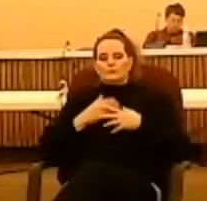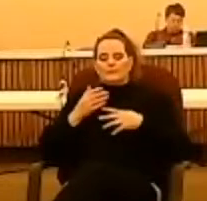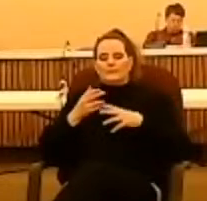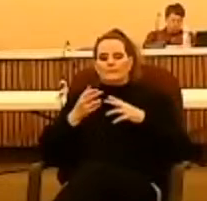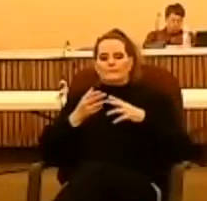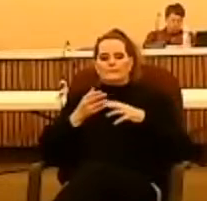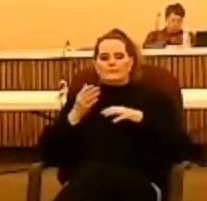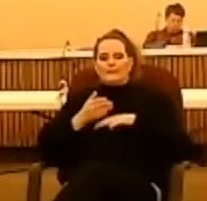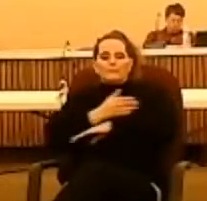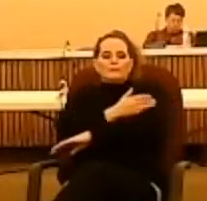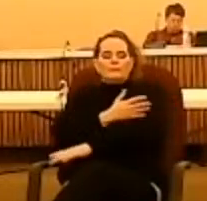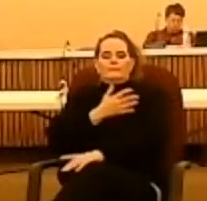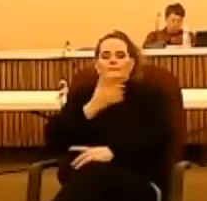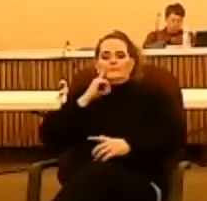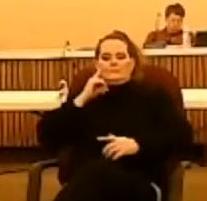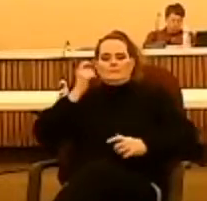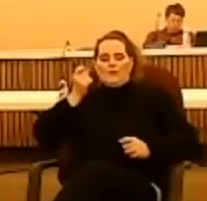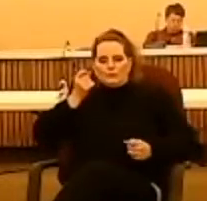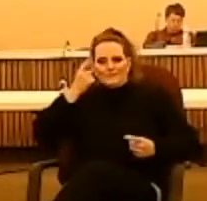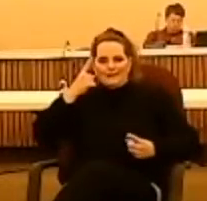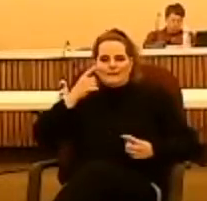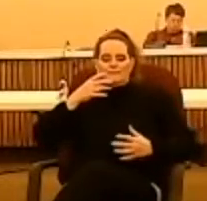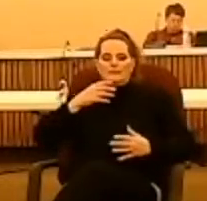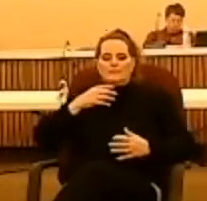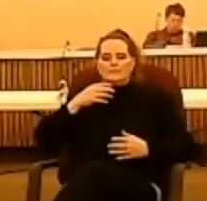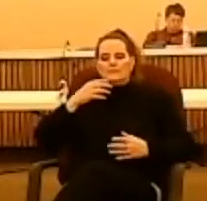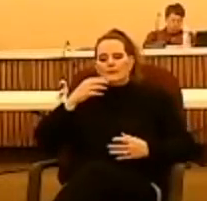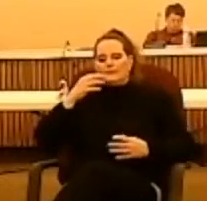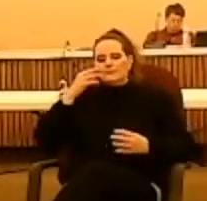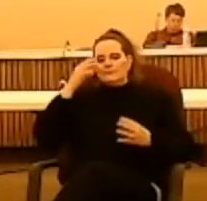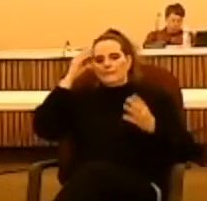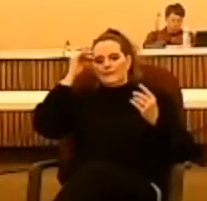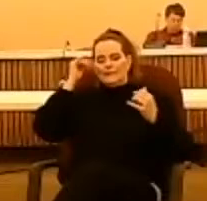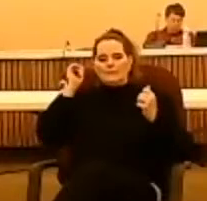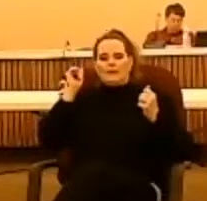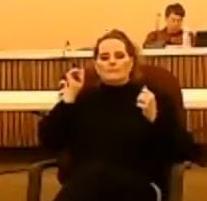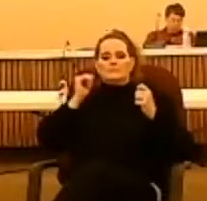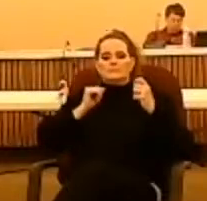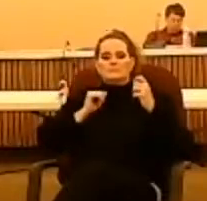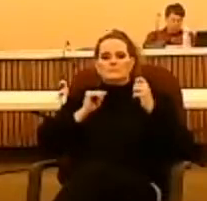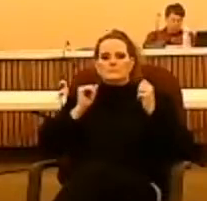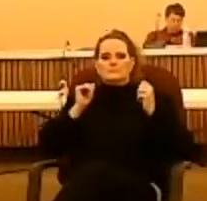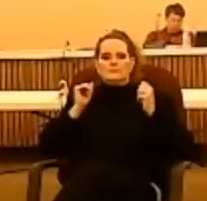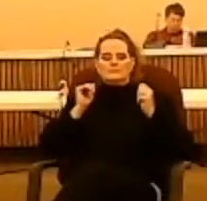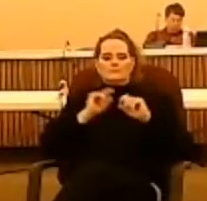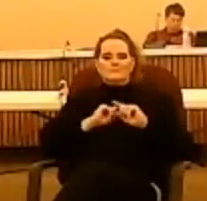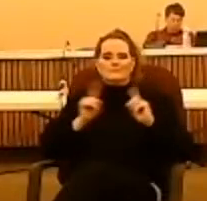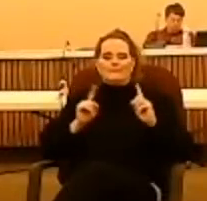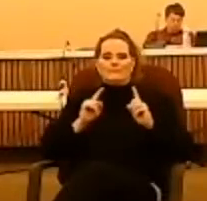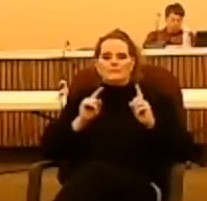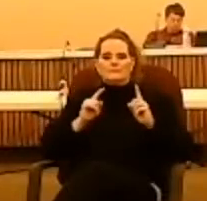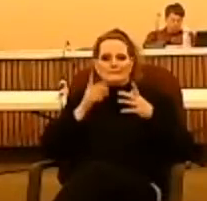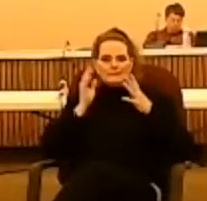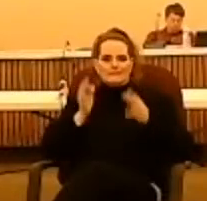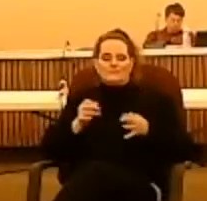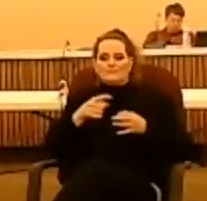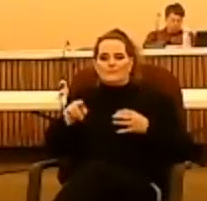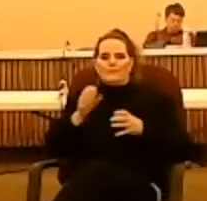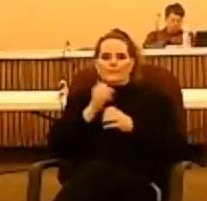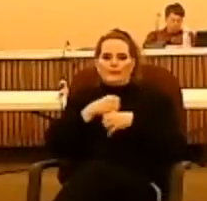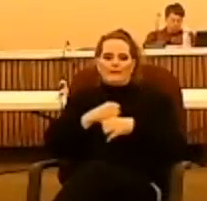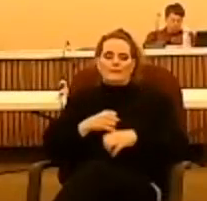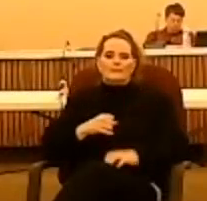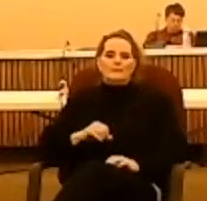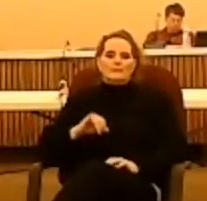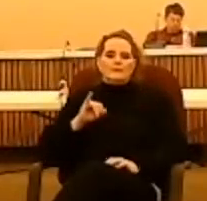understanding and just consideration in all of the different decisions that they're making. And if that's something that